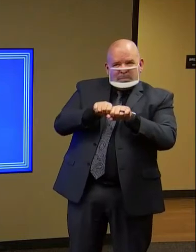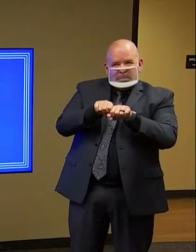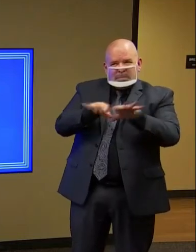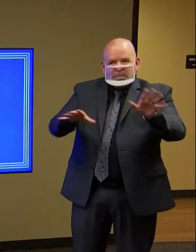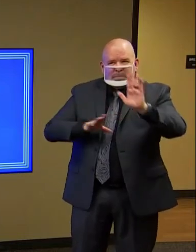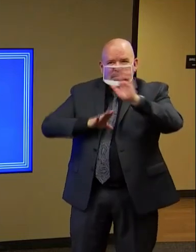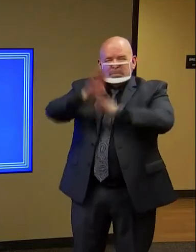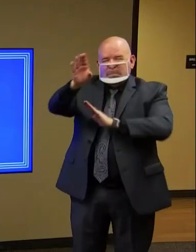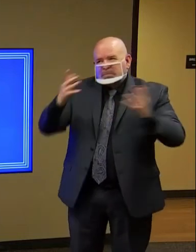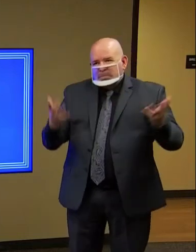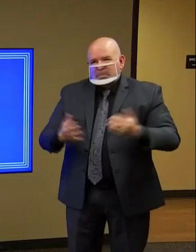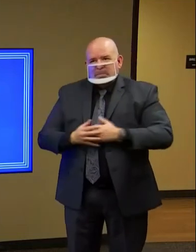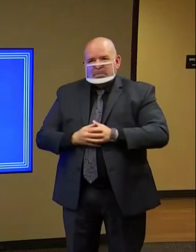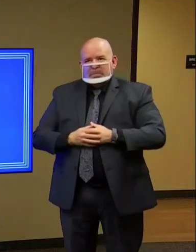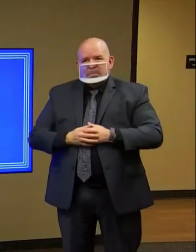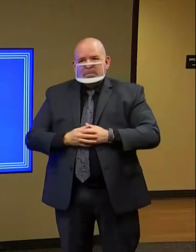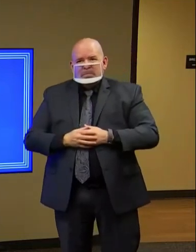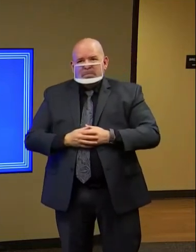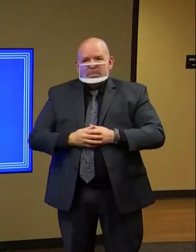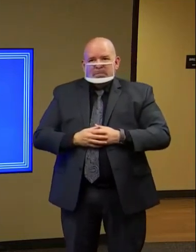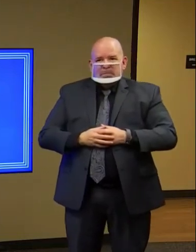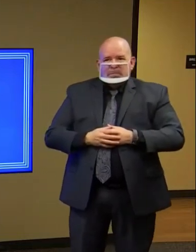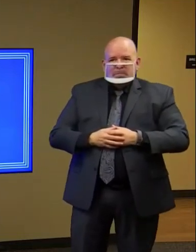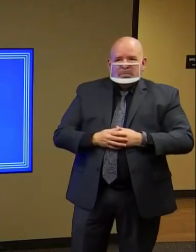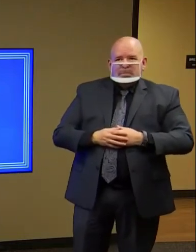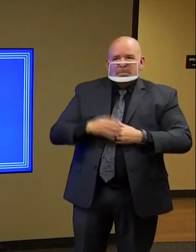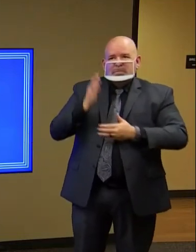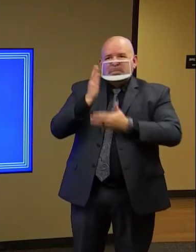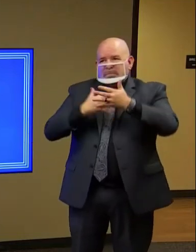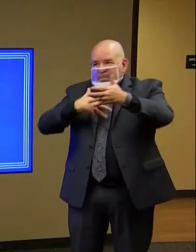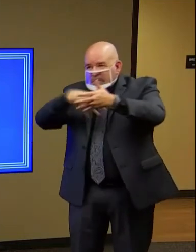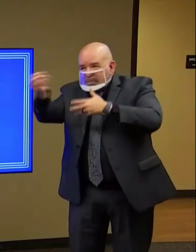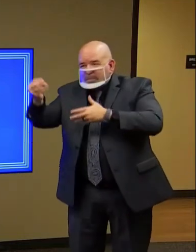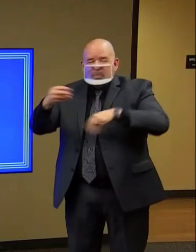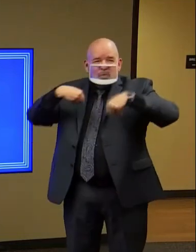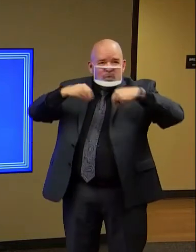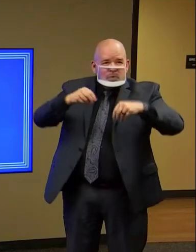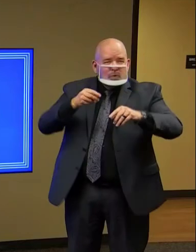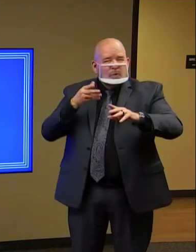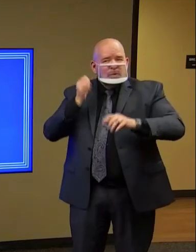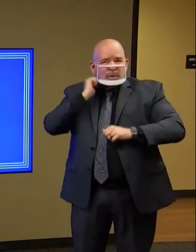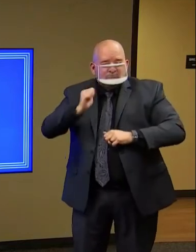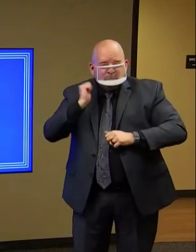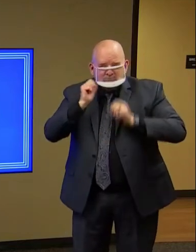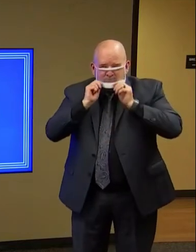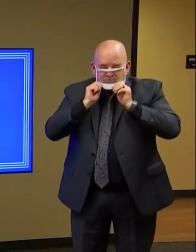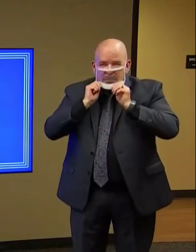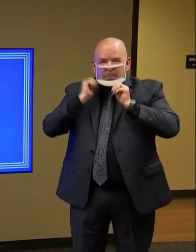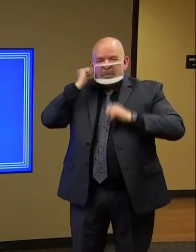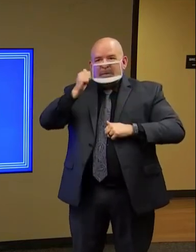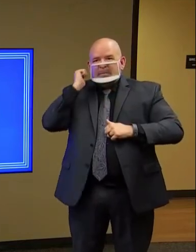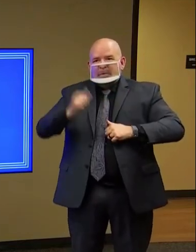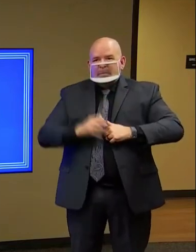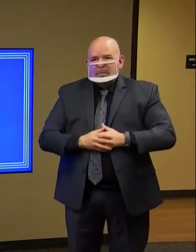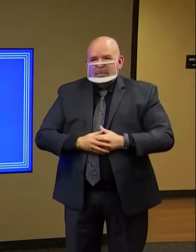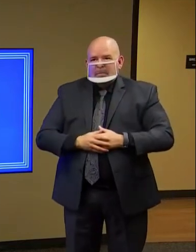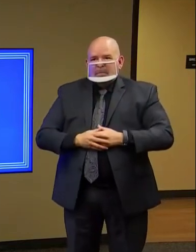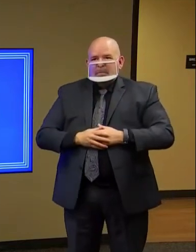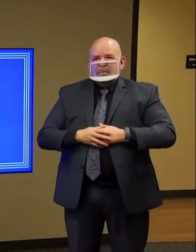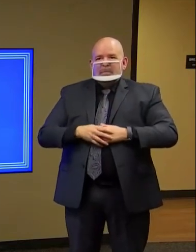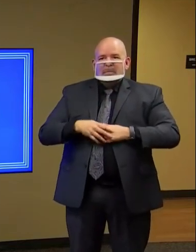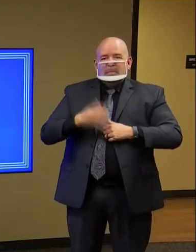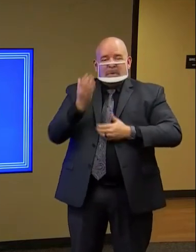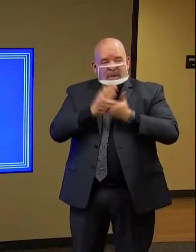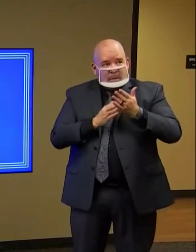more, but you might be seeing some of the people who do more travel or international travel, they're maybe doing that a little bit more over the holidays, but we're